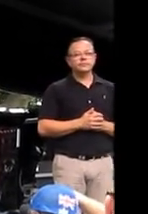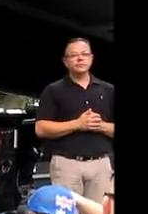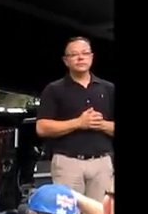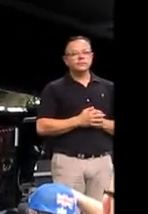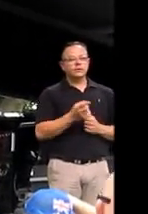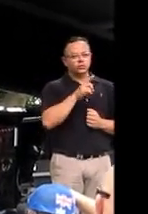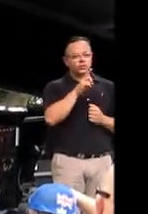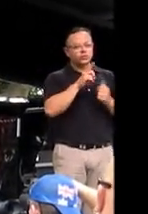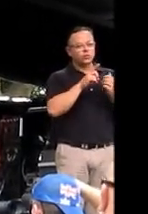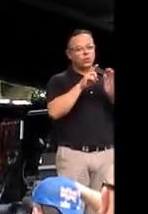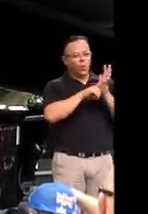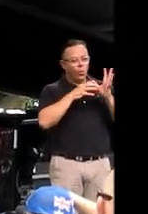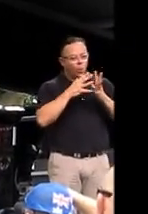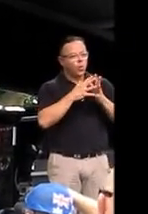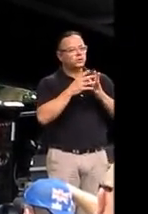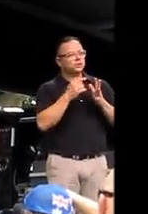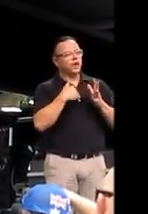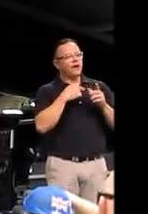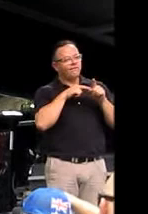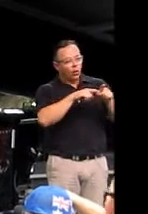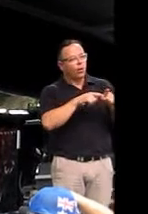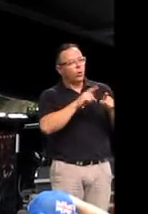and whose laws I uphold and obey.